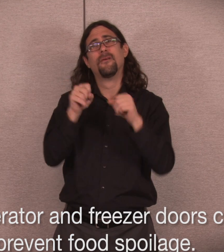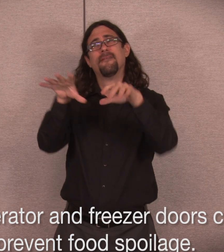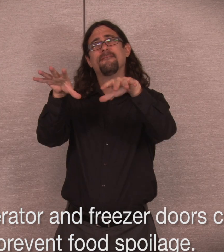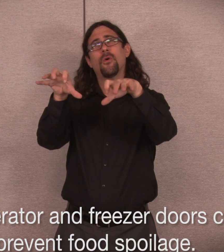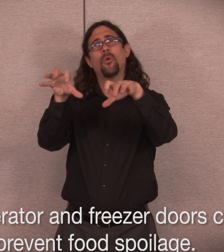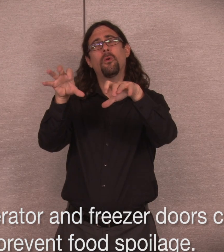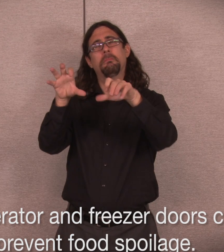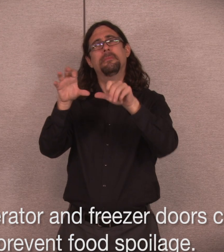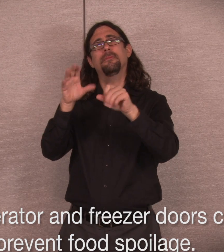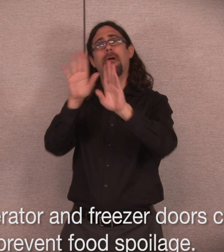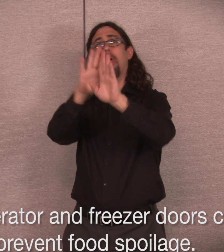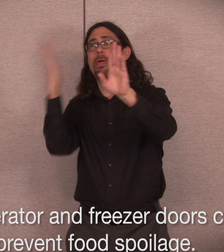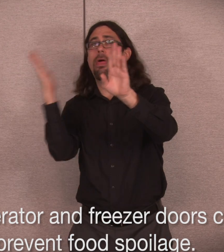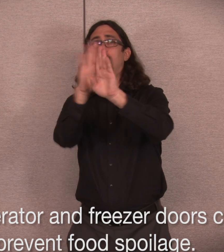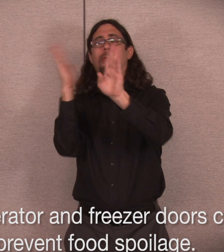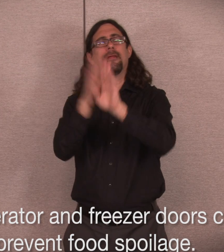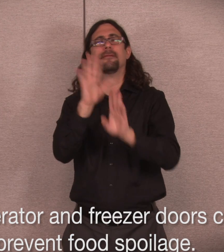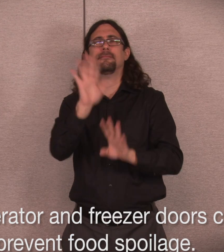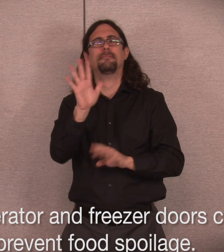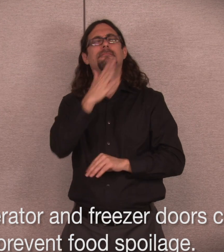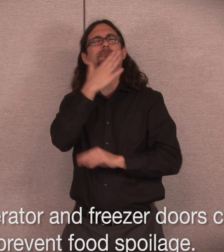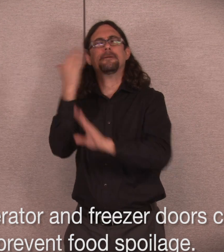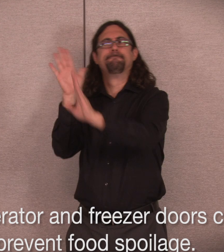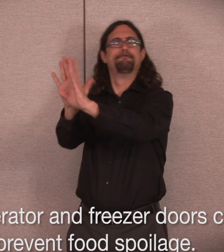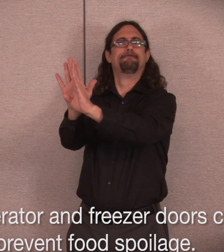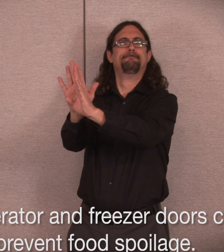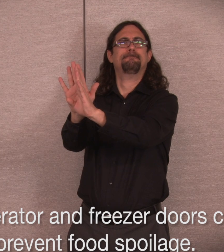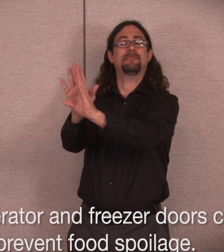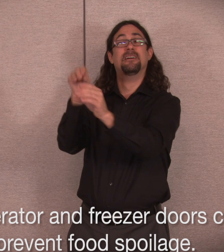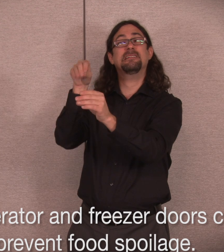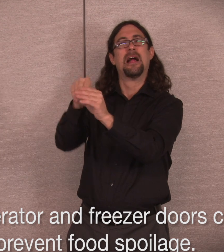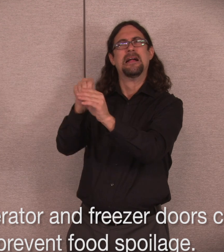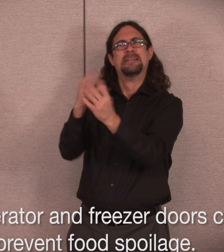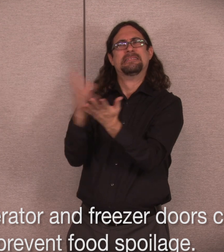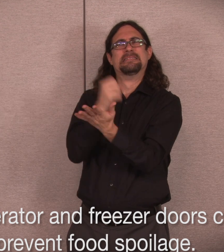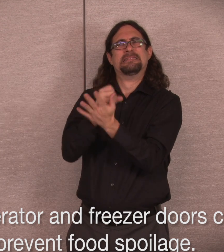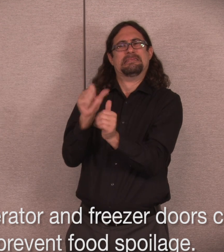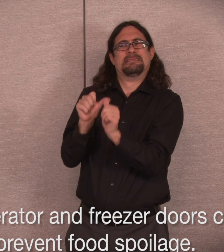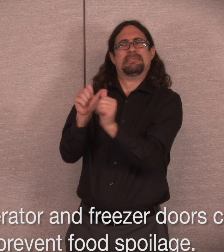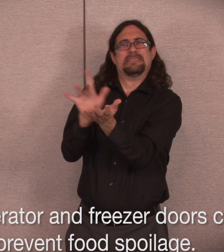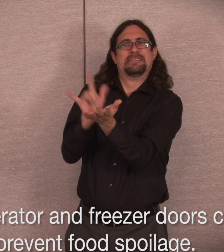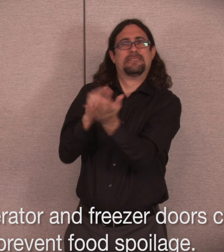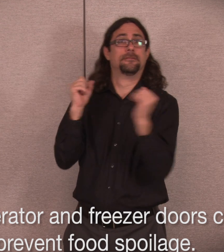Keep refrigerator and freezer doors closed to prevent food spoilage.